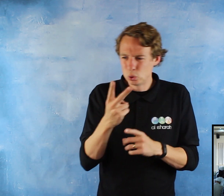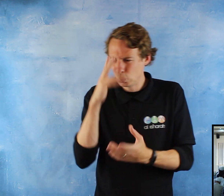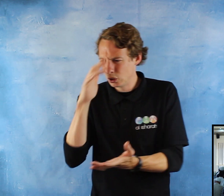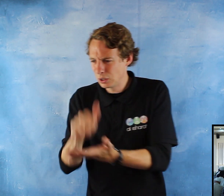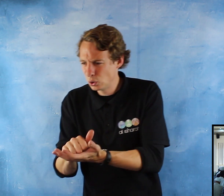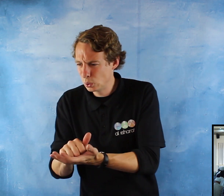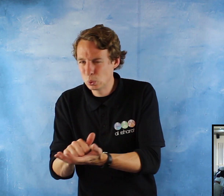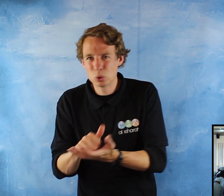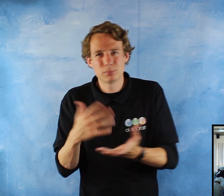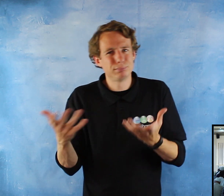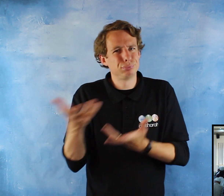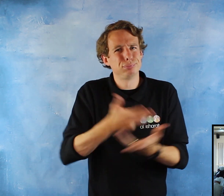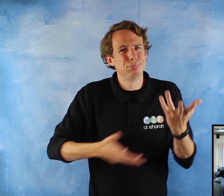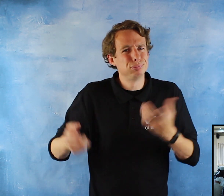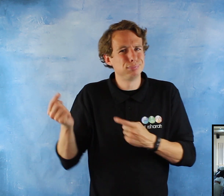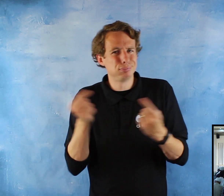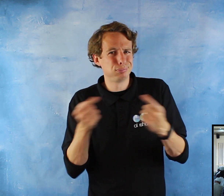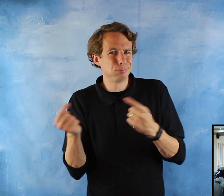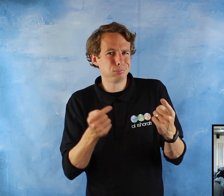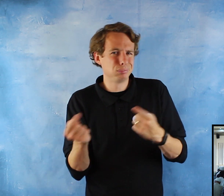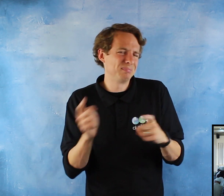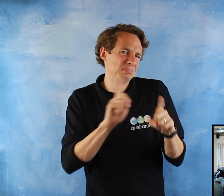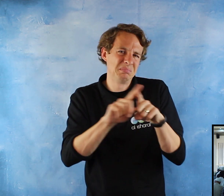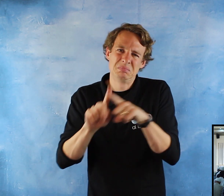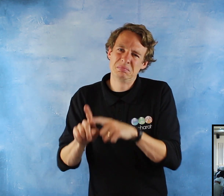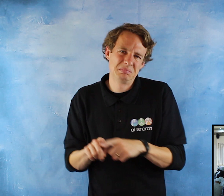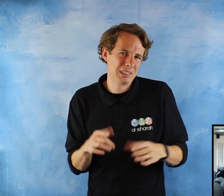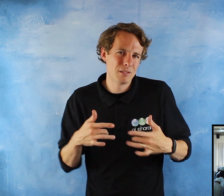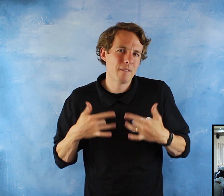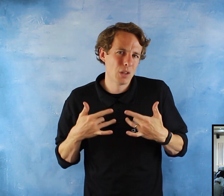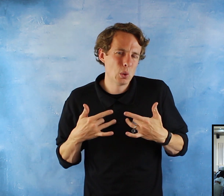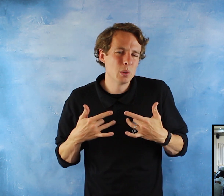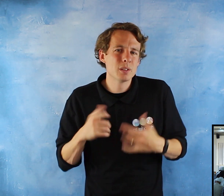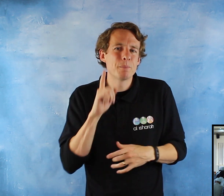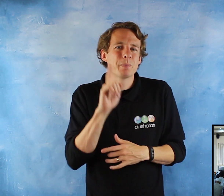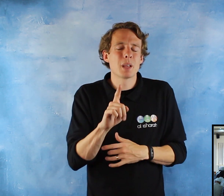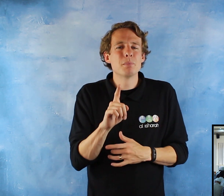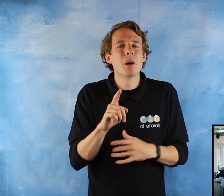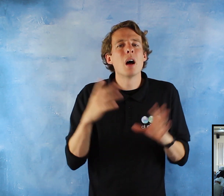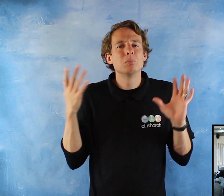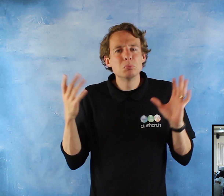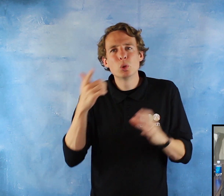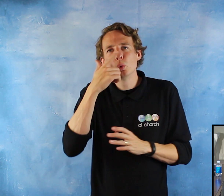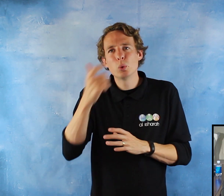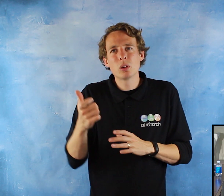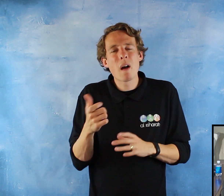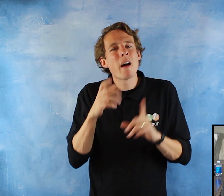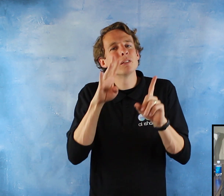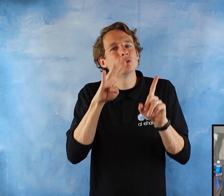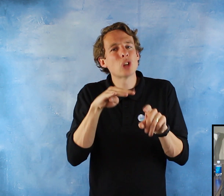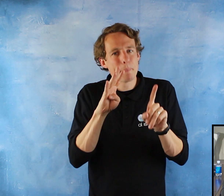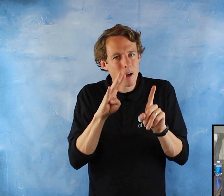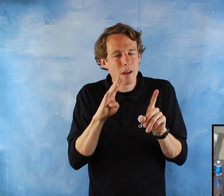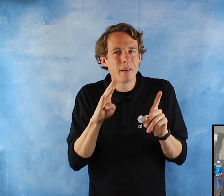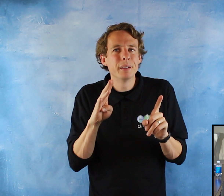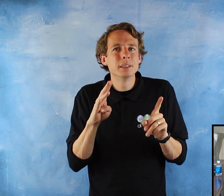There is huge discussion among the ulama. There is 2 opinions about this. However, it is praying in jama'ah is allowed. Also